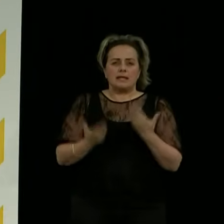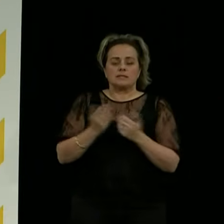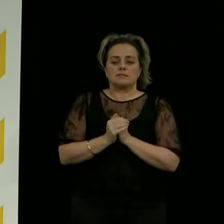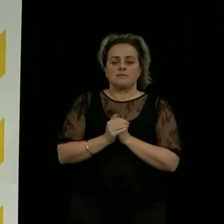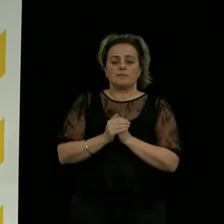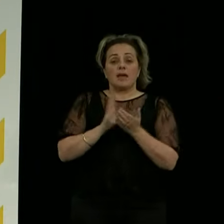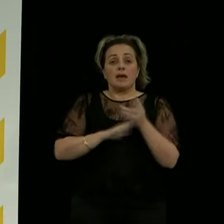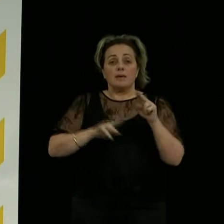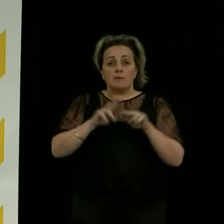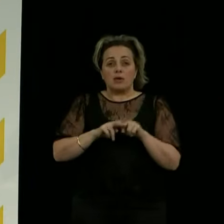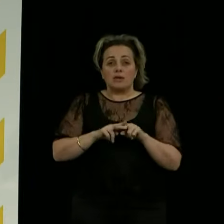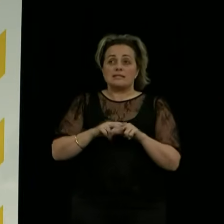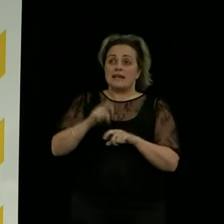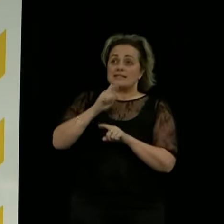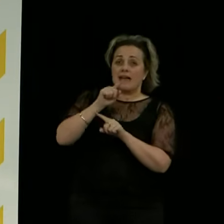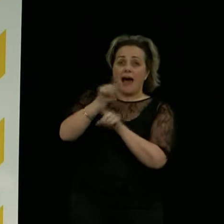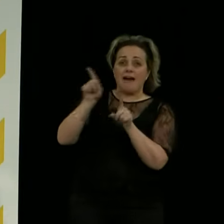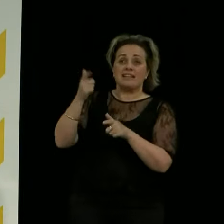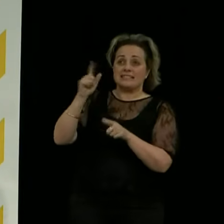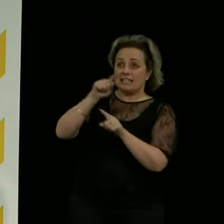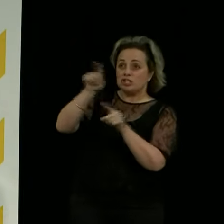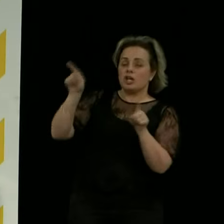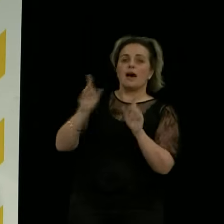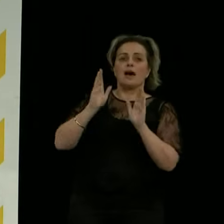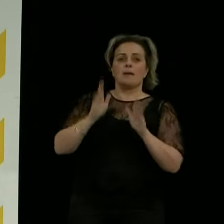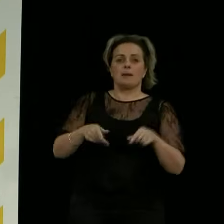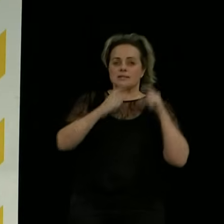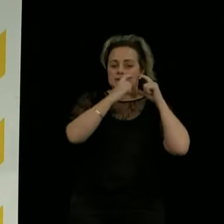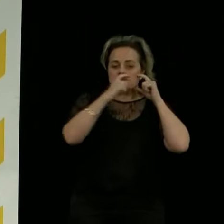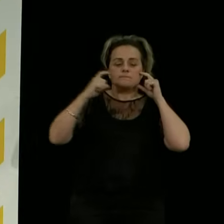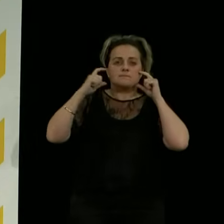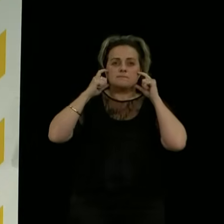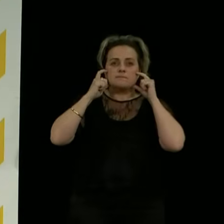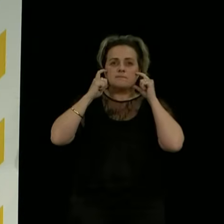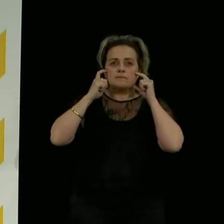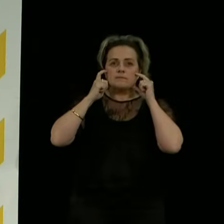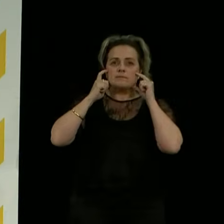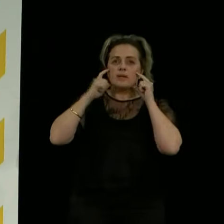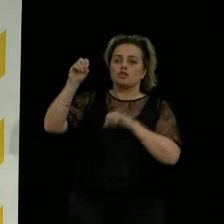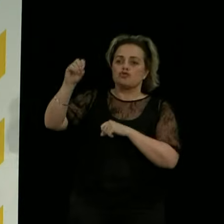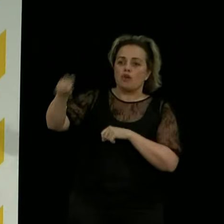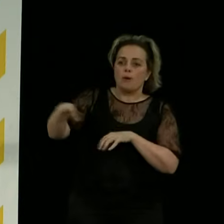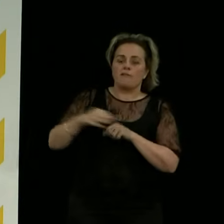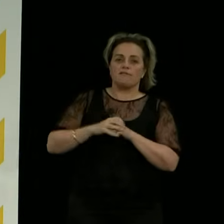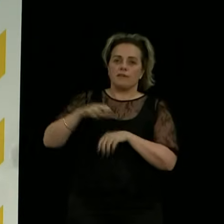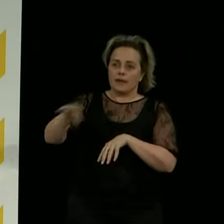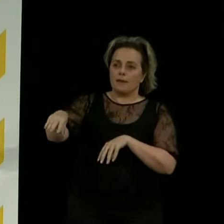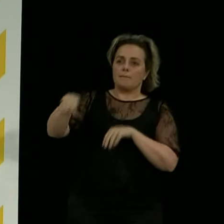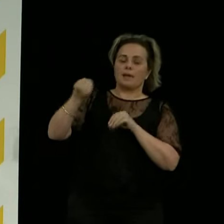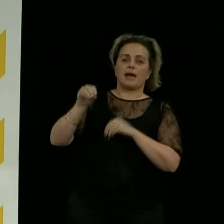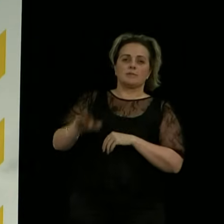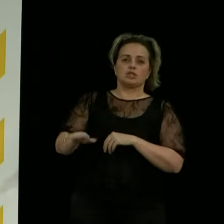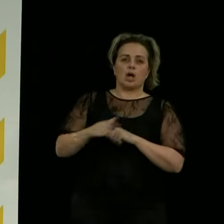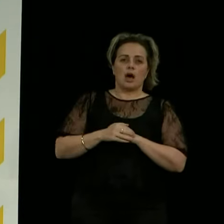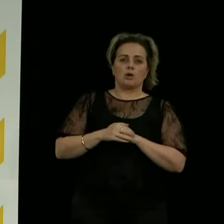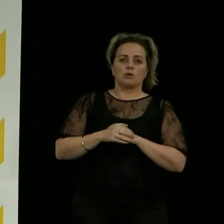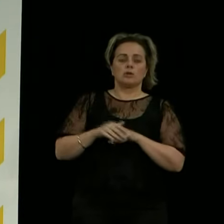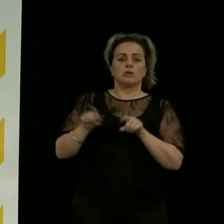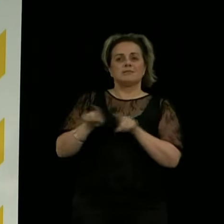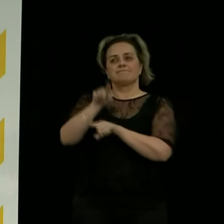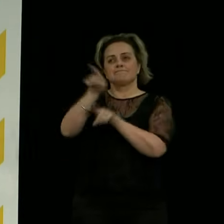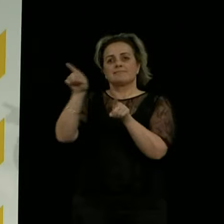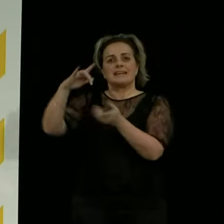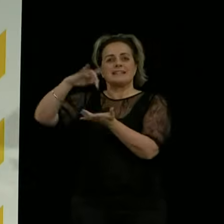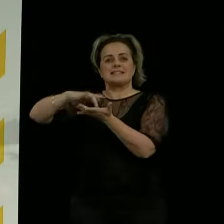Parents, caregivers and teachers will also need to wear face coverings during pickups and drop-offs. Early Learning Services will contact parents